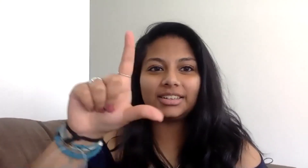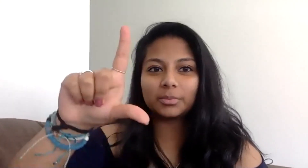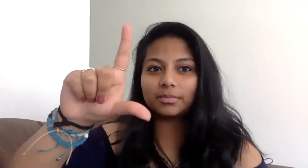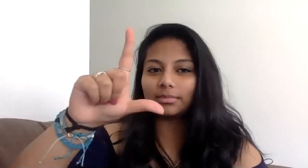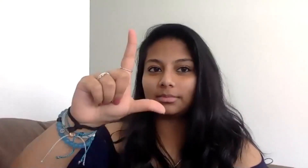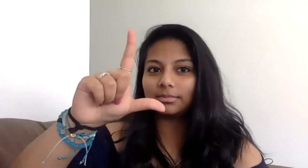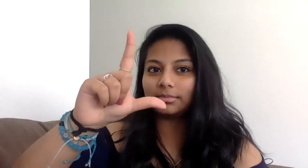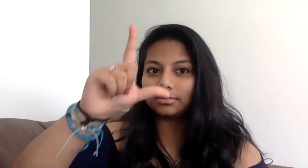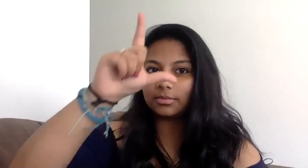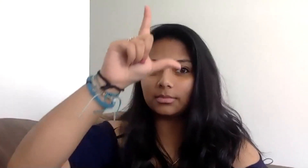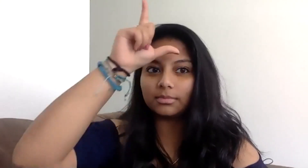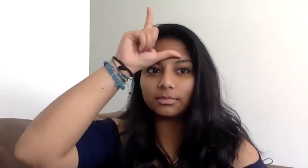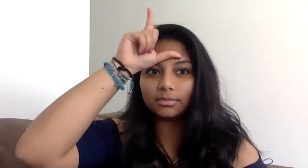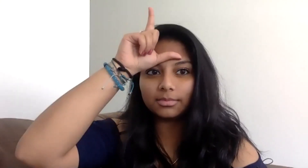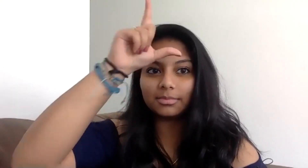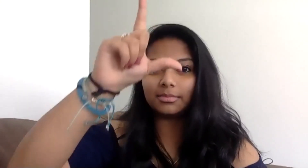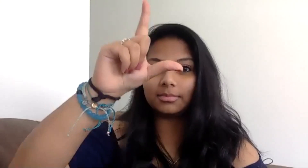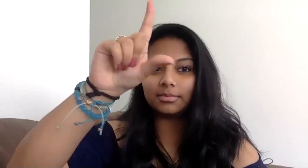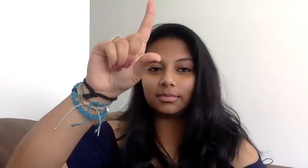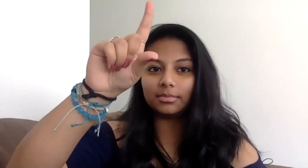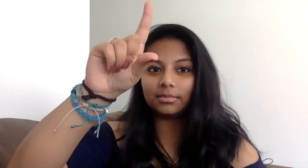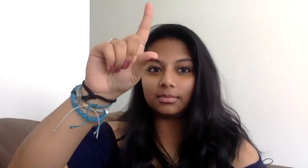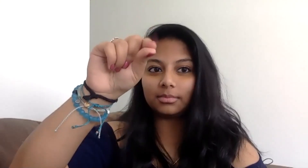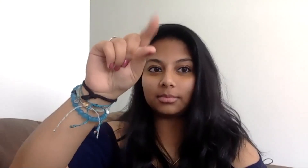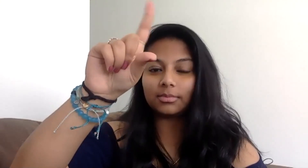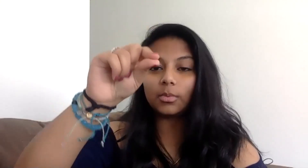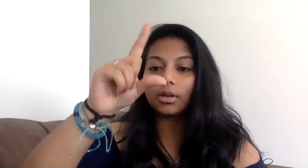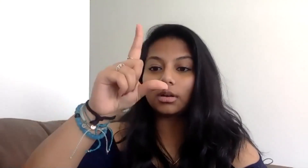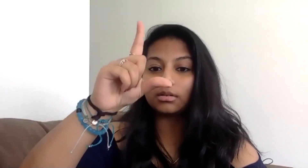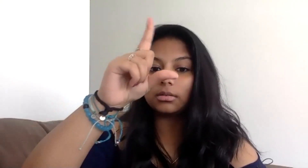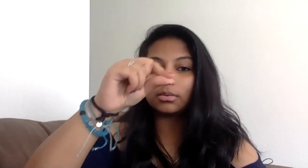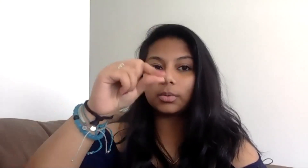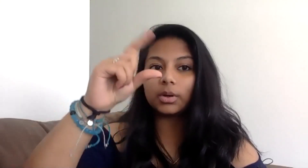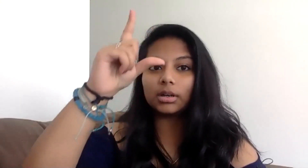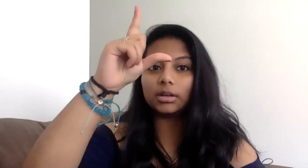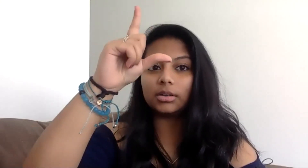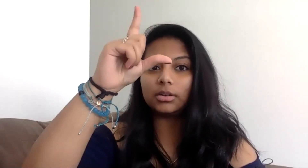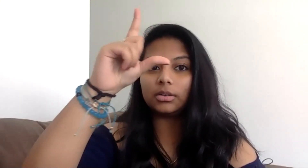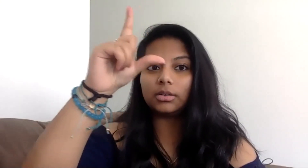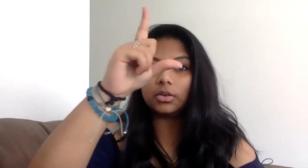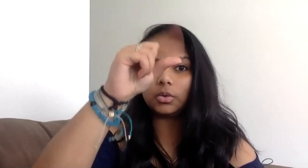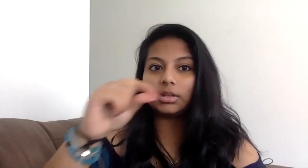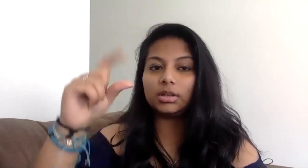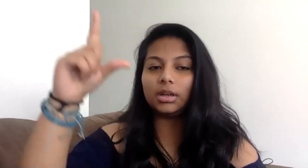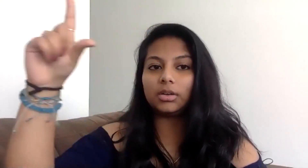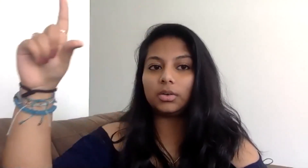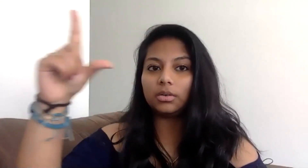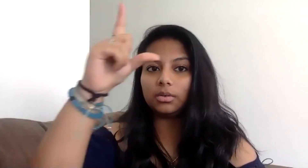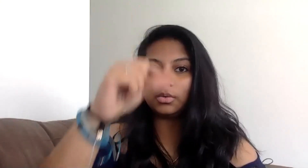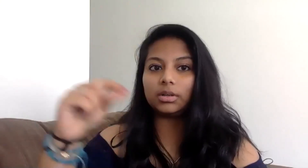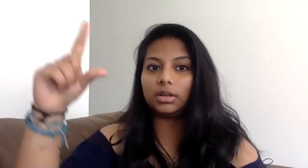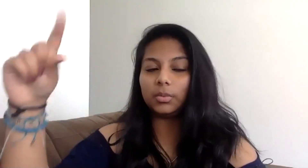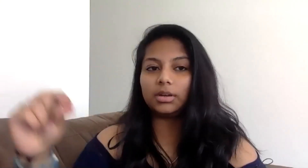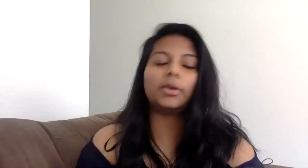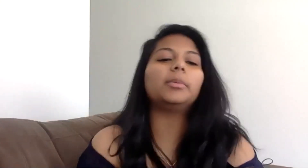take the like L symbol and you pinch them, so 2020, you kind of move it.